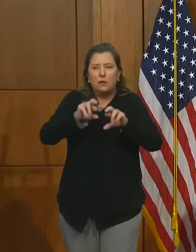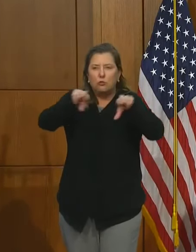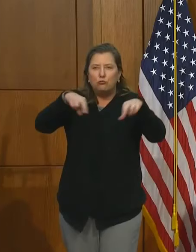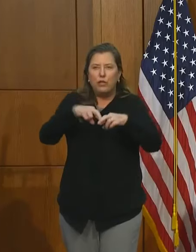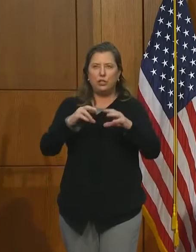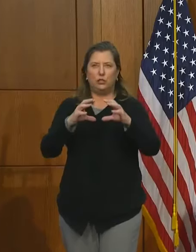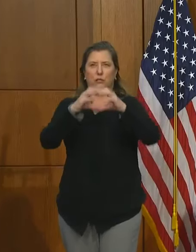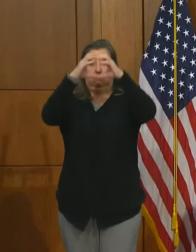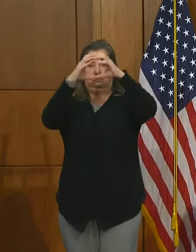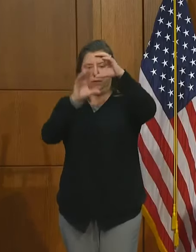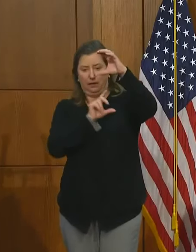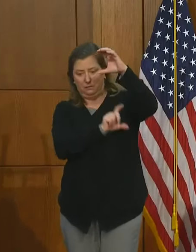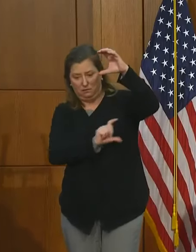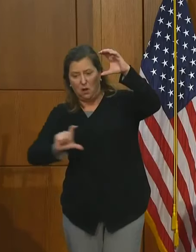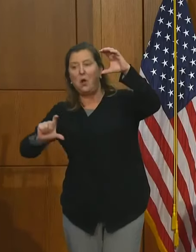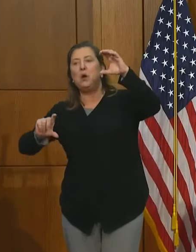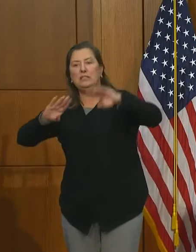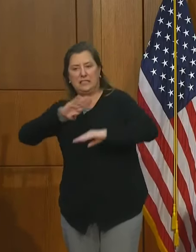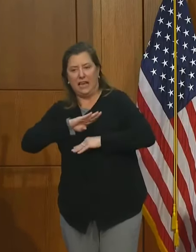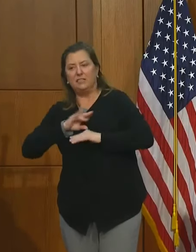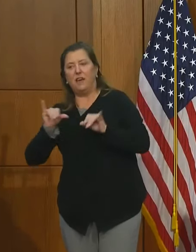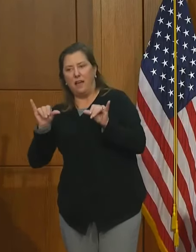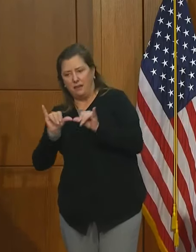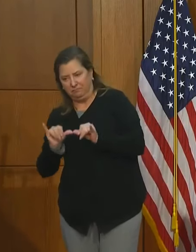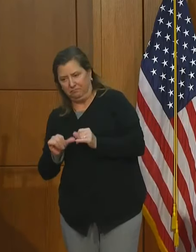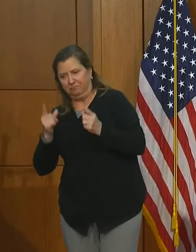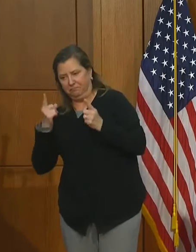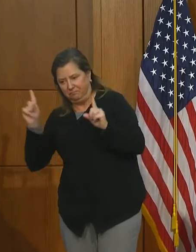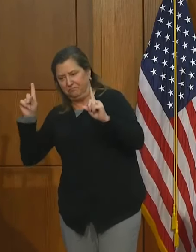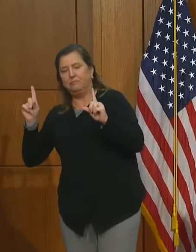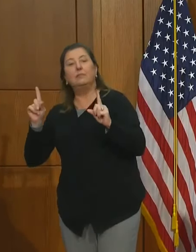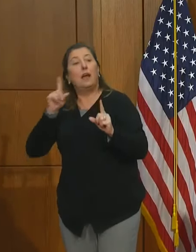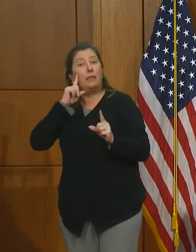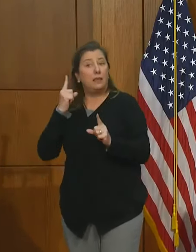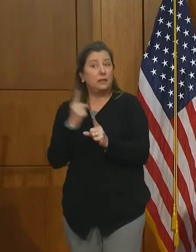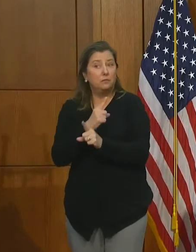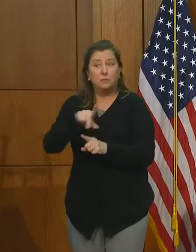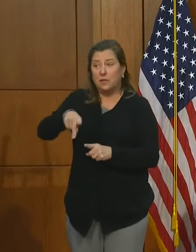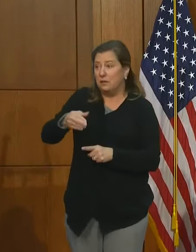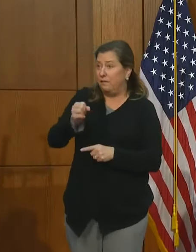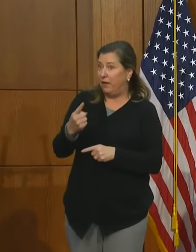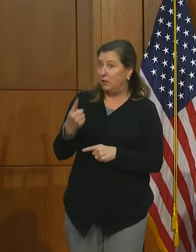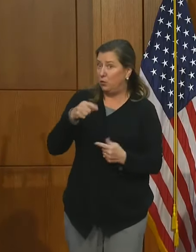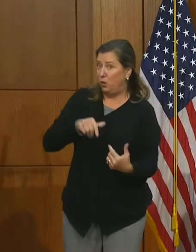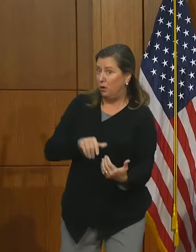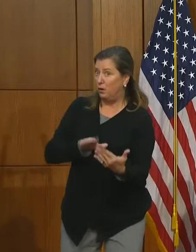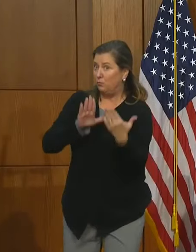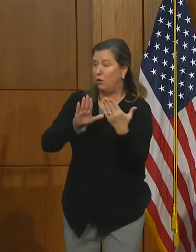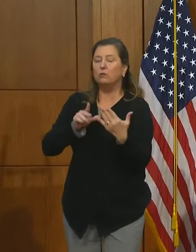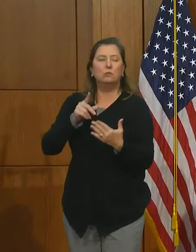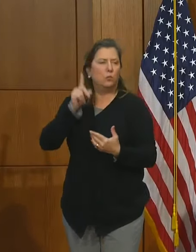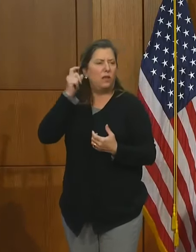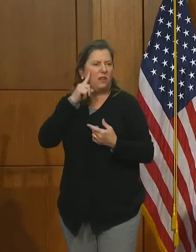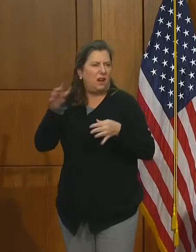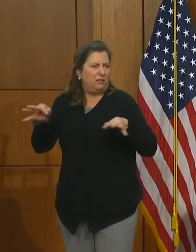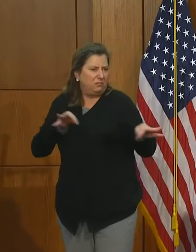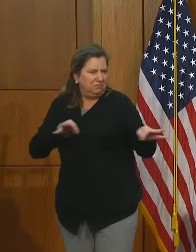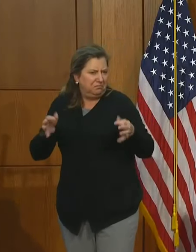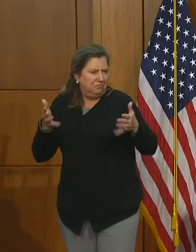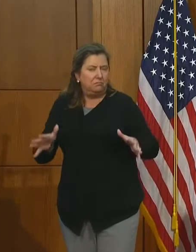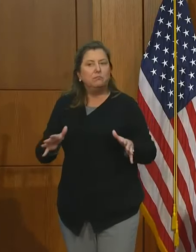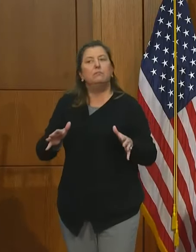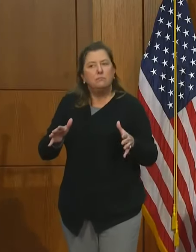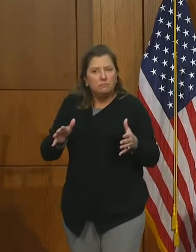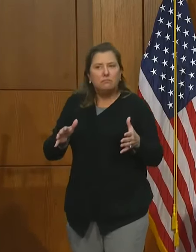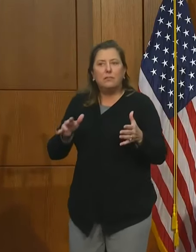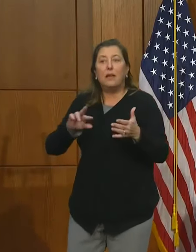Northern Virginia has hit those metrics. And I think a responsible phased one approach, which is what the governor has articulated, is going to keep